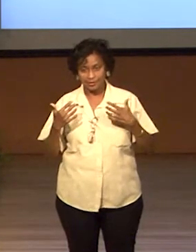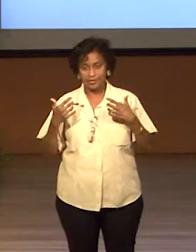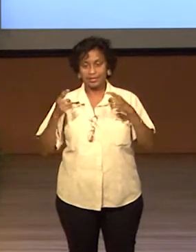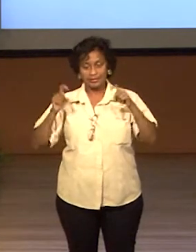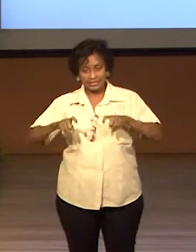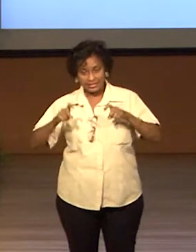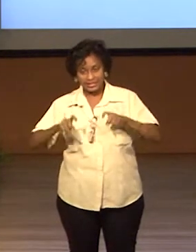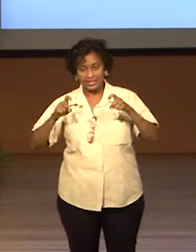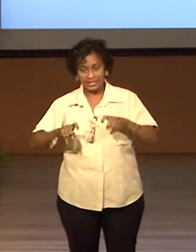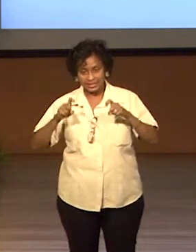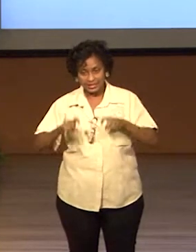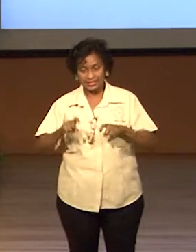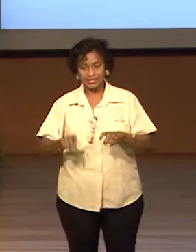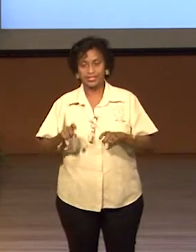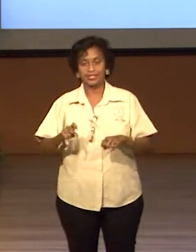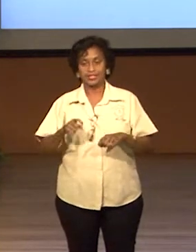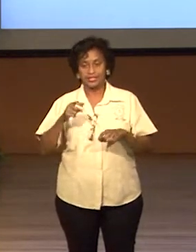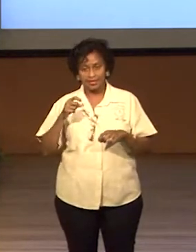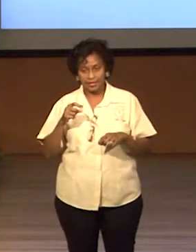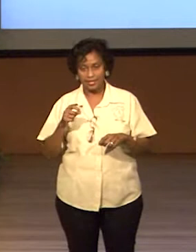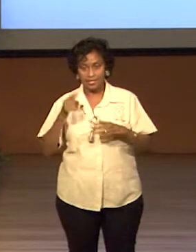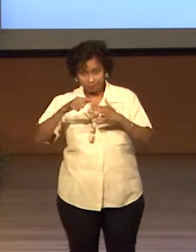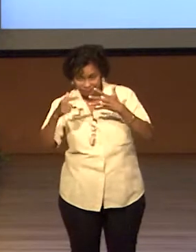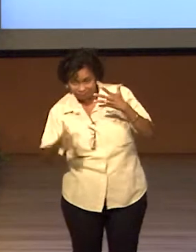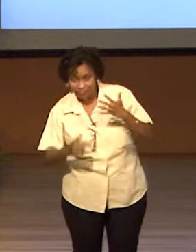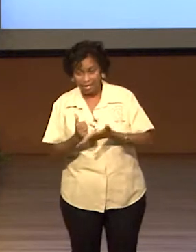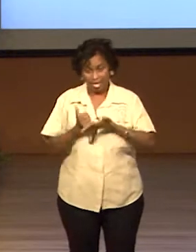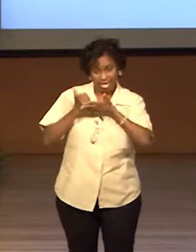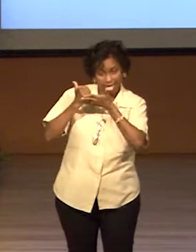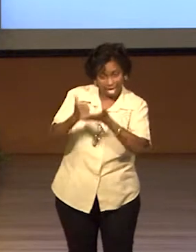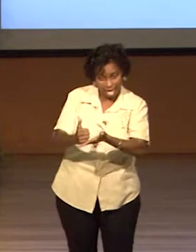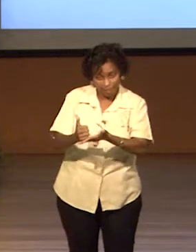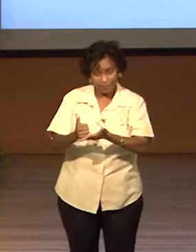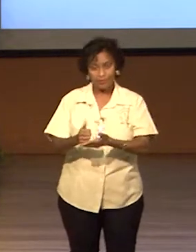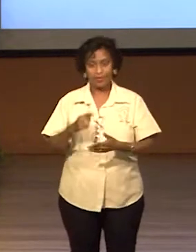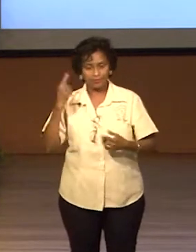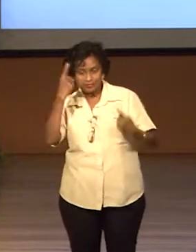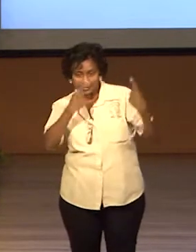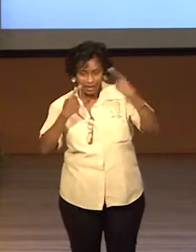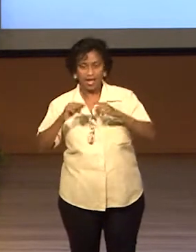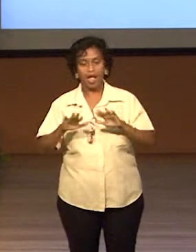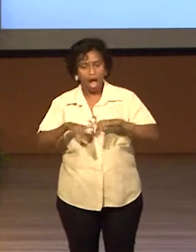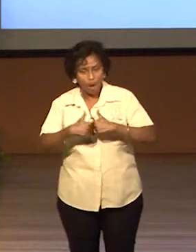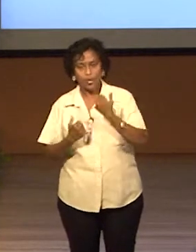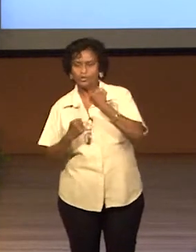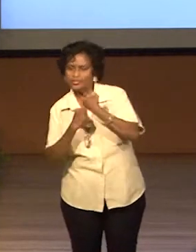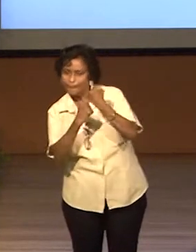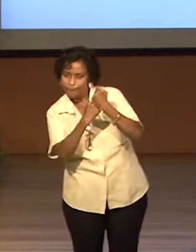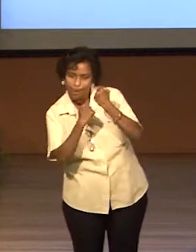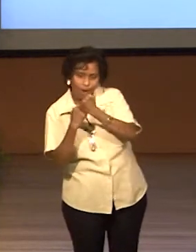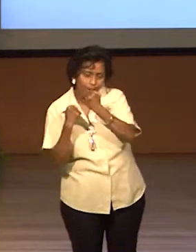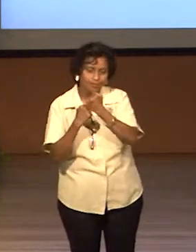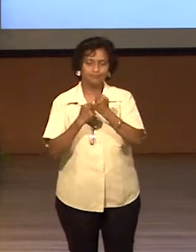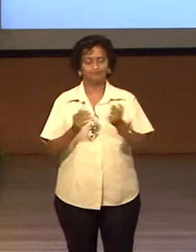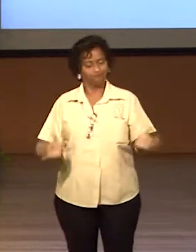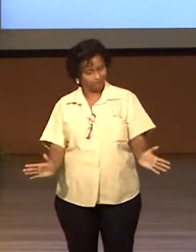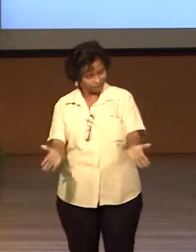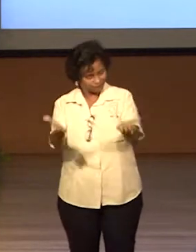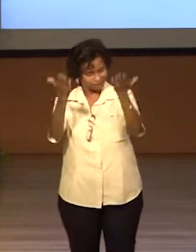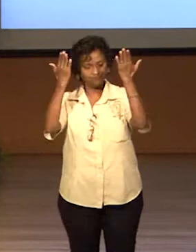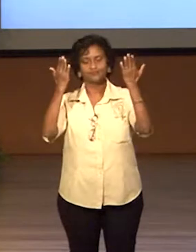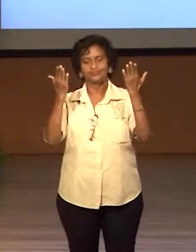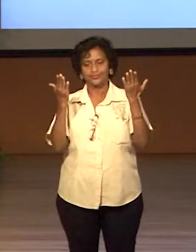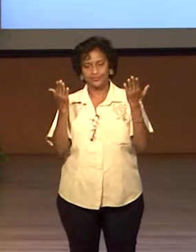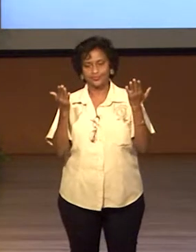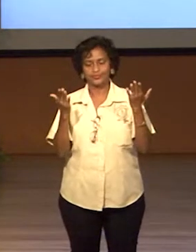be additional or special compared to the other people in your environment. And I think that is possible